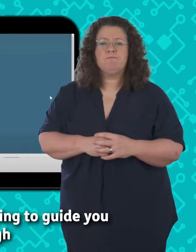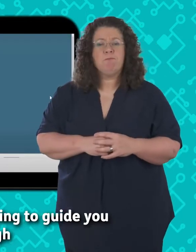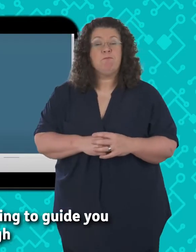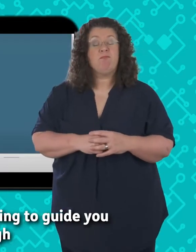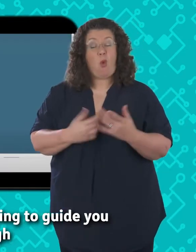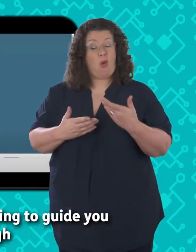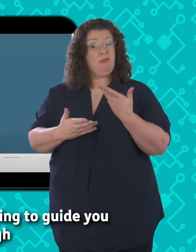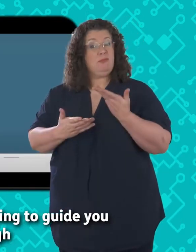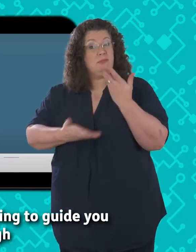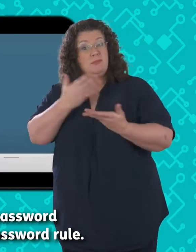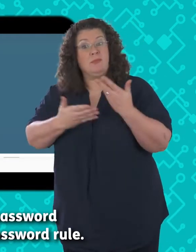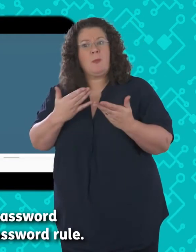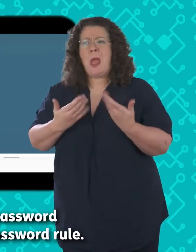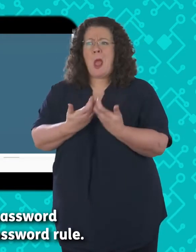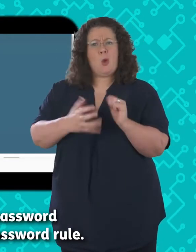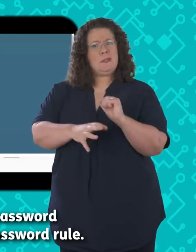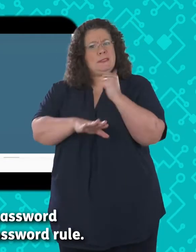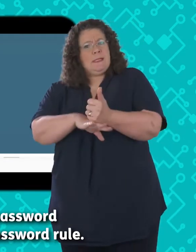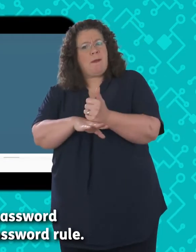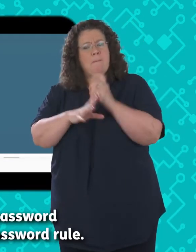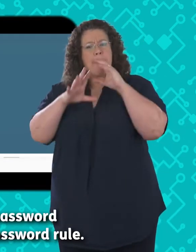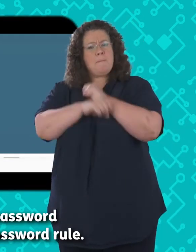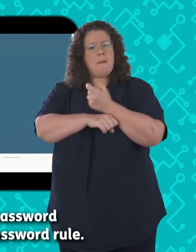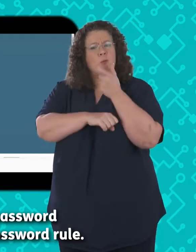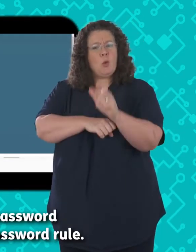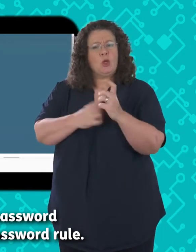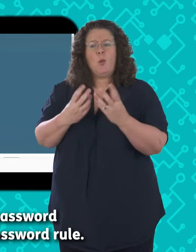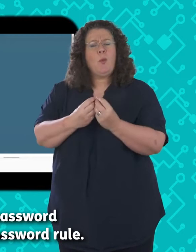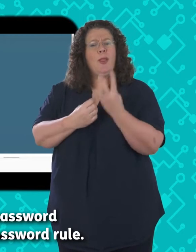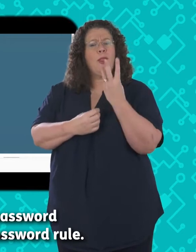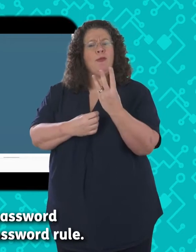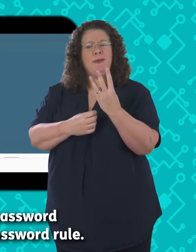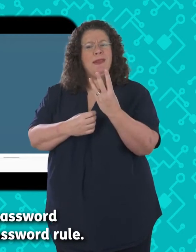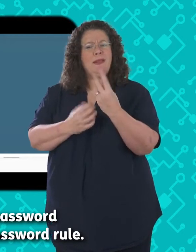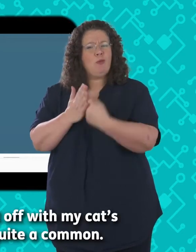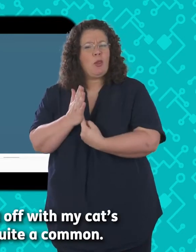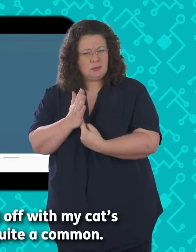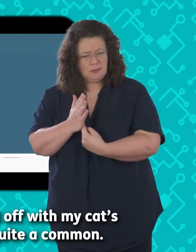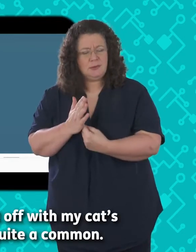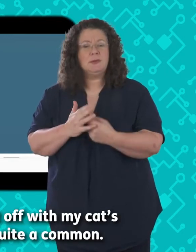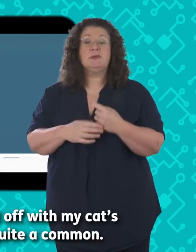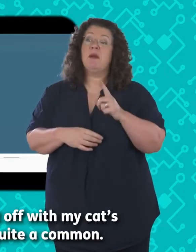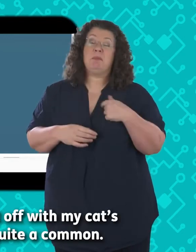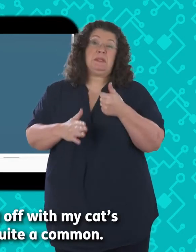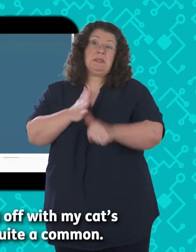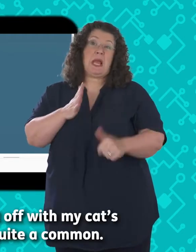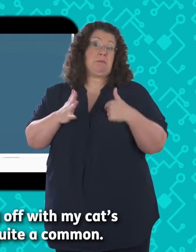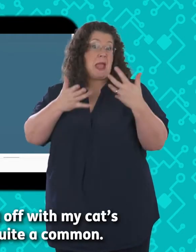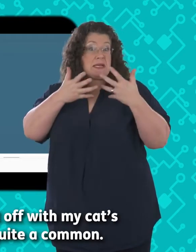This quick video is going to guide you through setting up a password with the 3-password rule. So we're going to start off